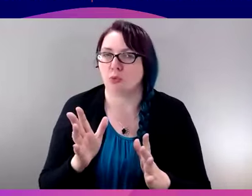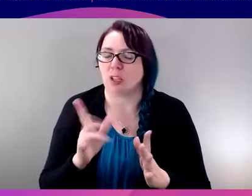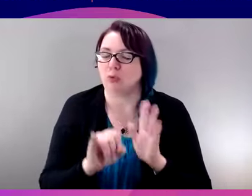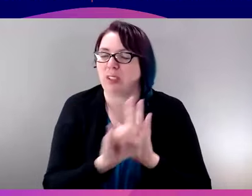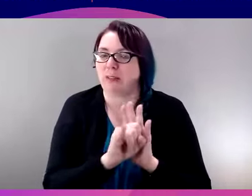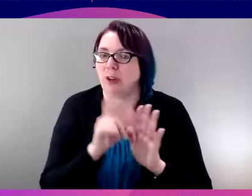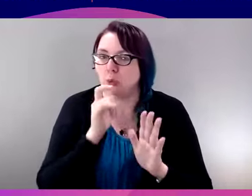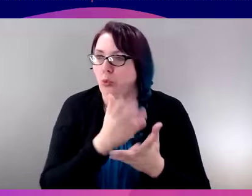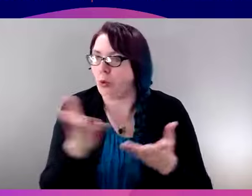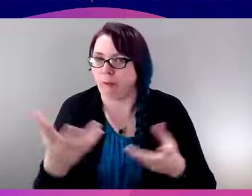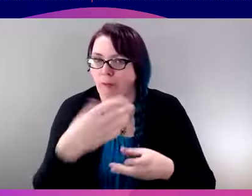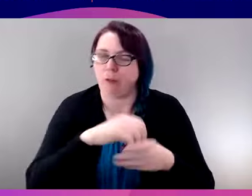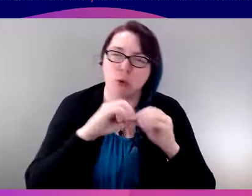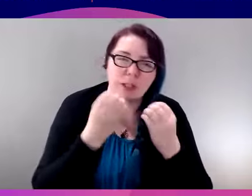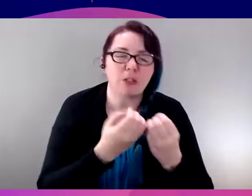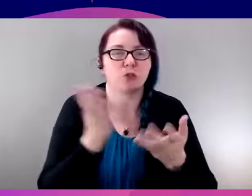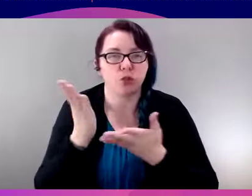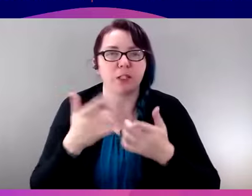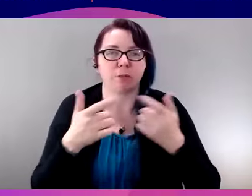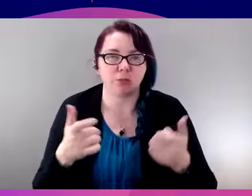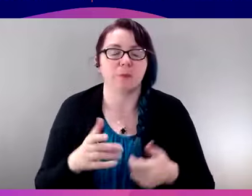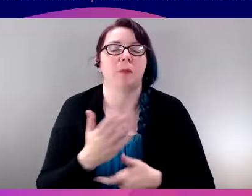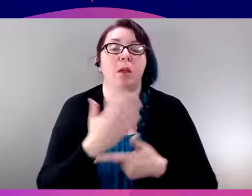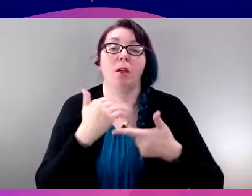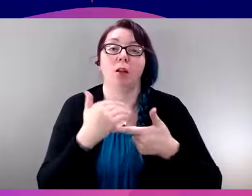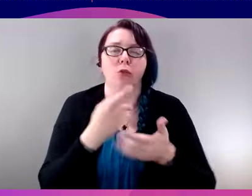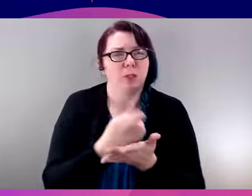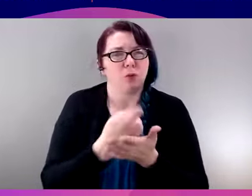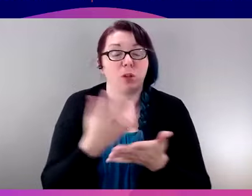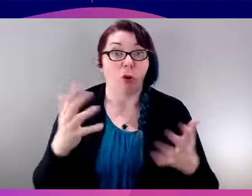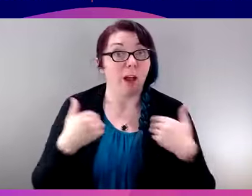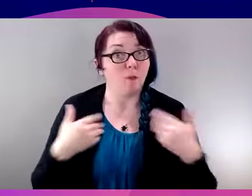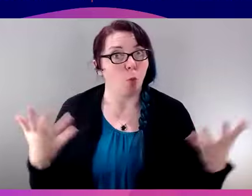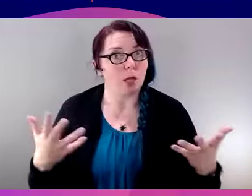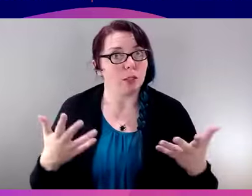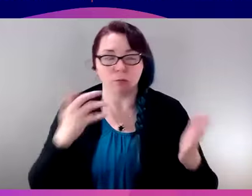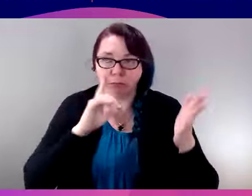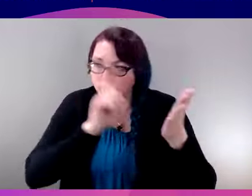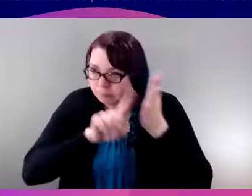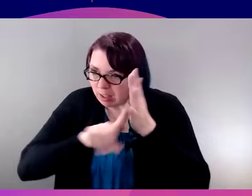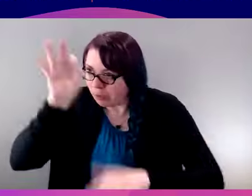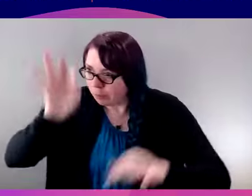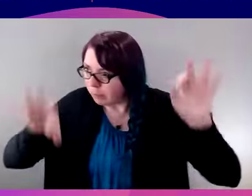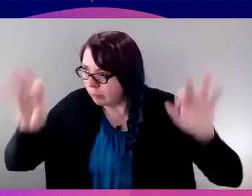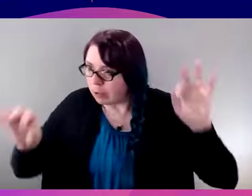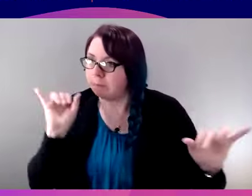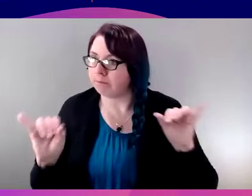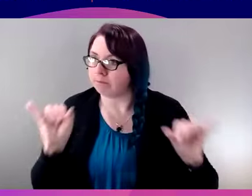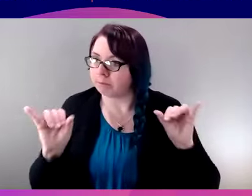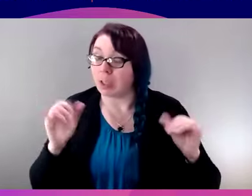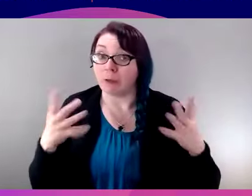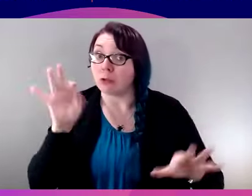were available, what's already being used, what's successful, and we wanted to analyze the current gaps and the